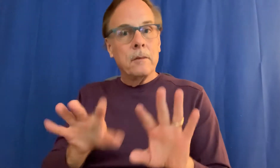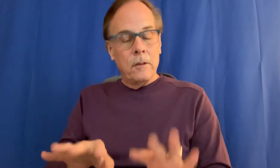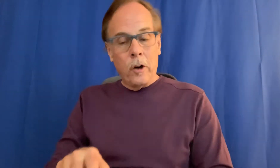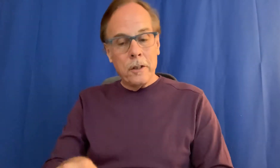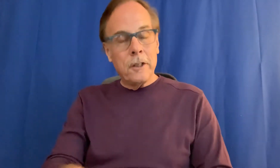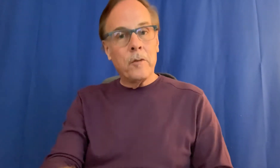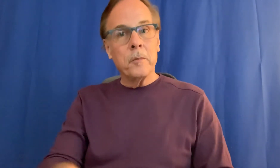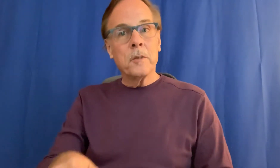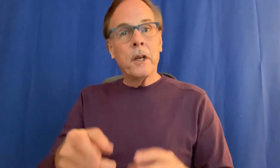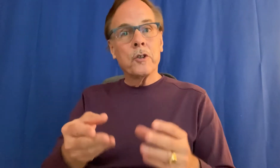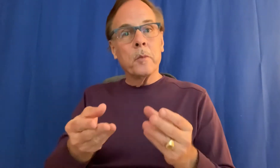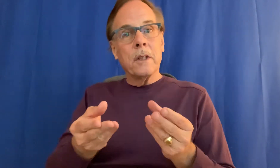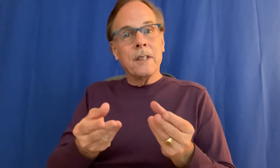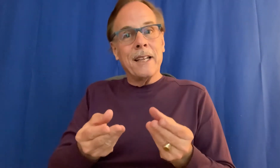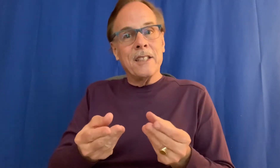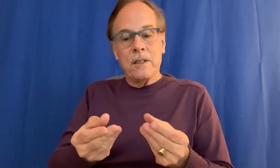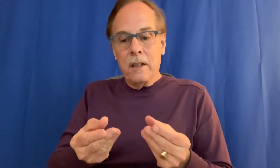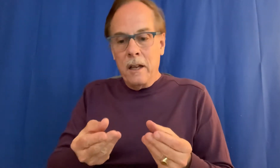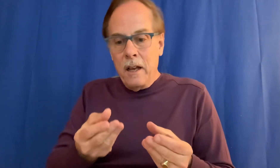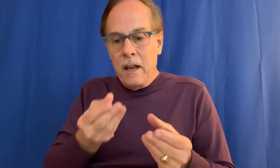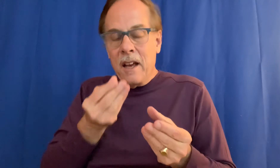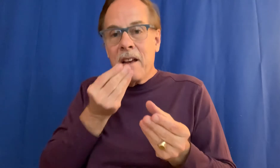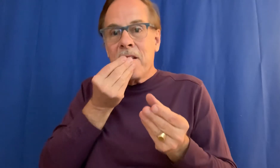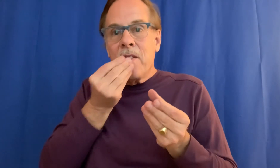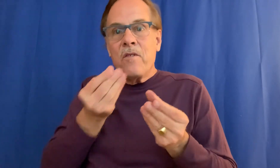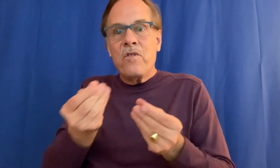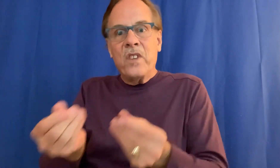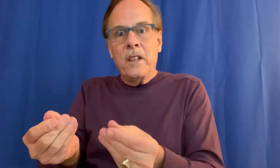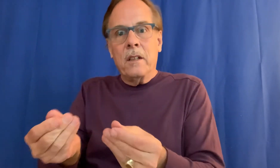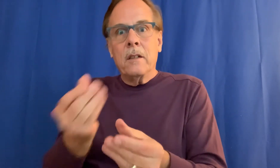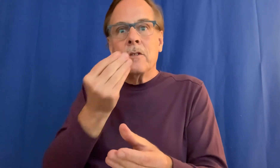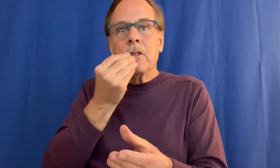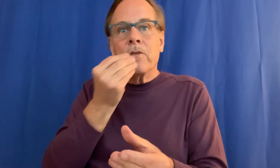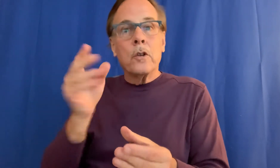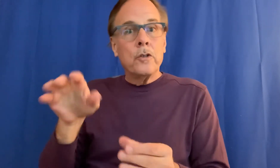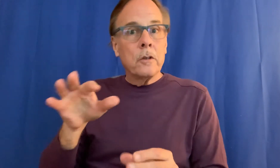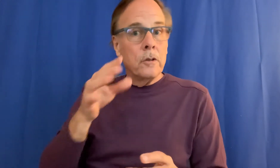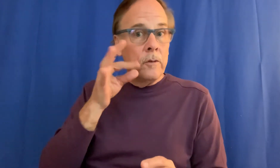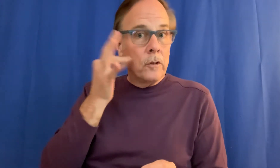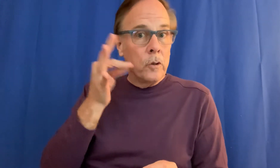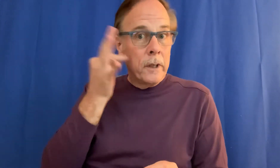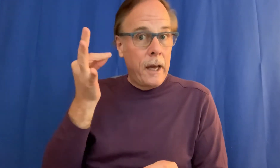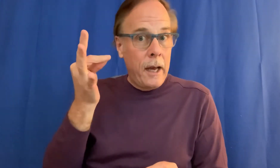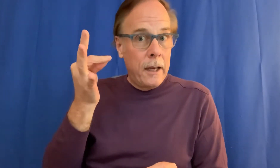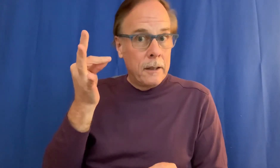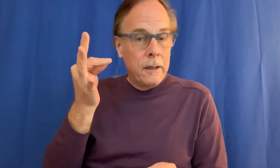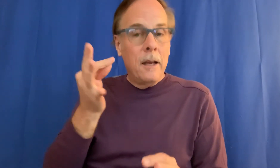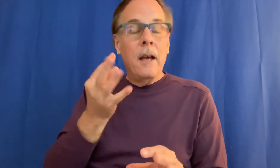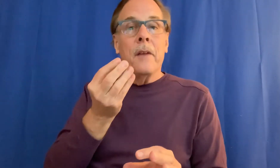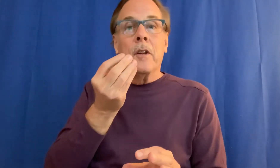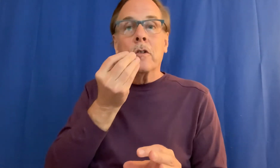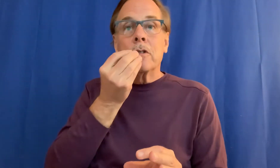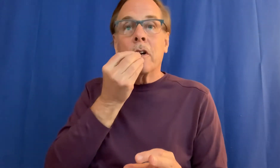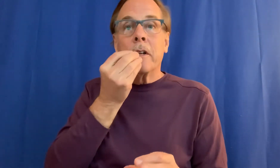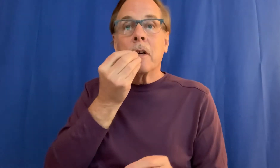Hard to tell from this picture, but the sign is feed. So first you're doing cat, and then you're starting up here